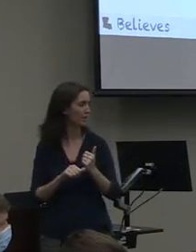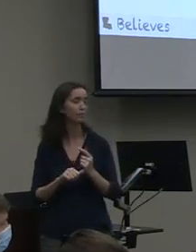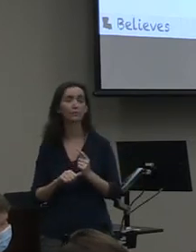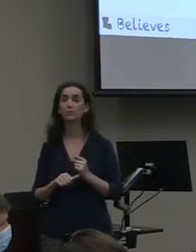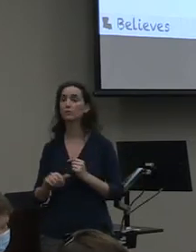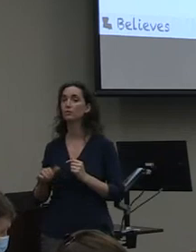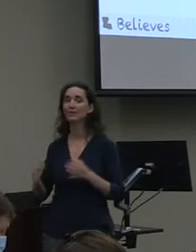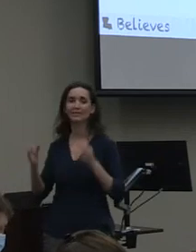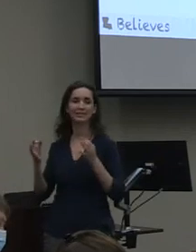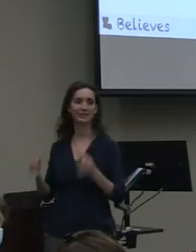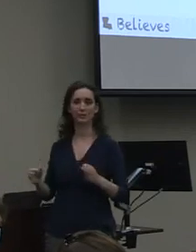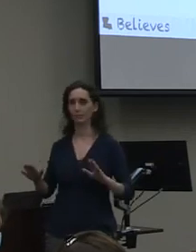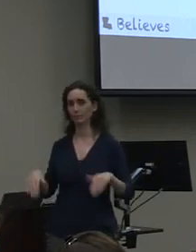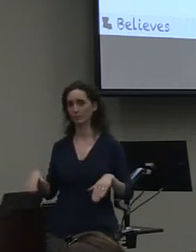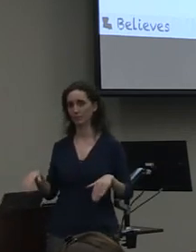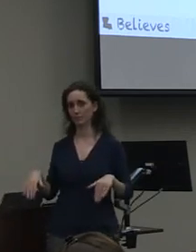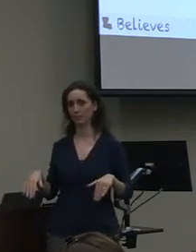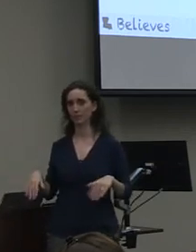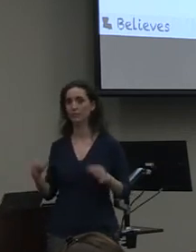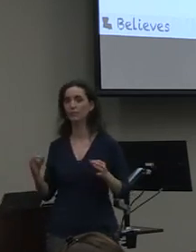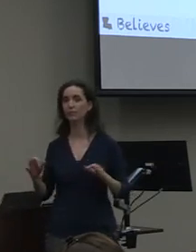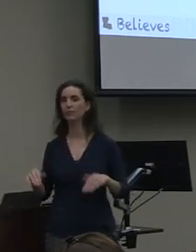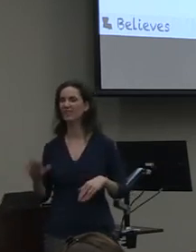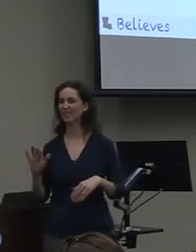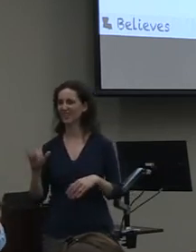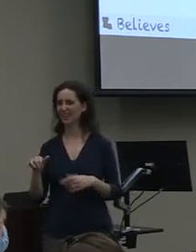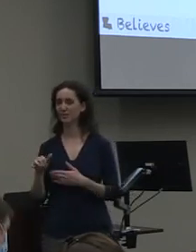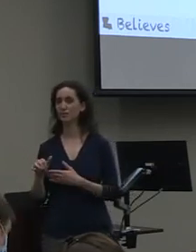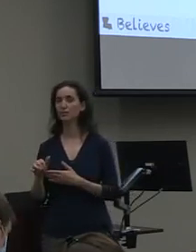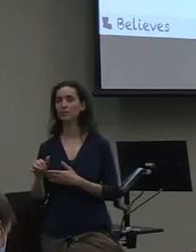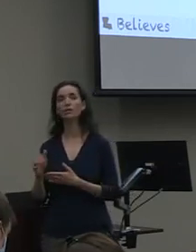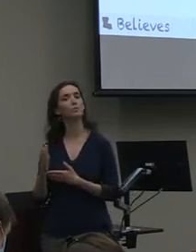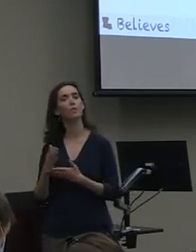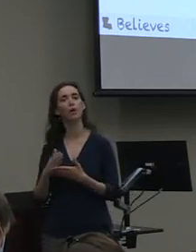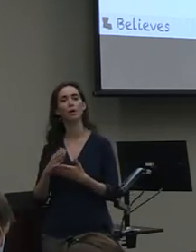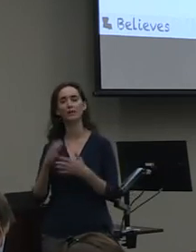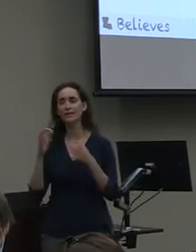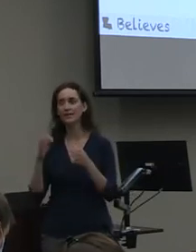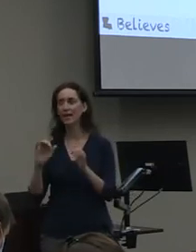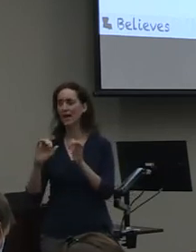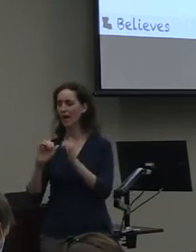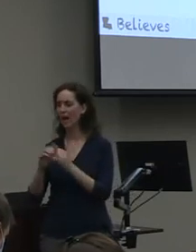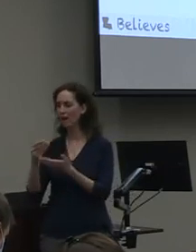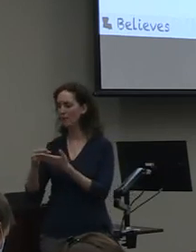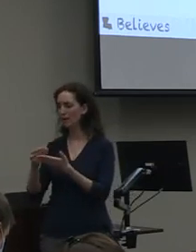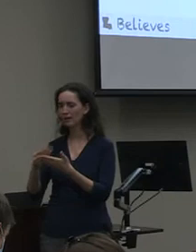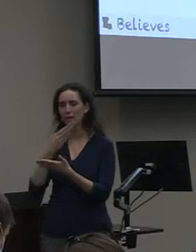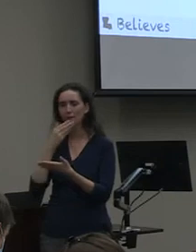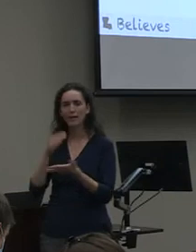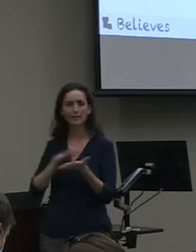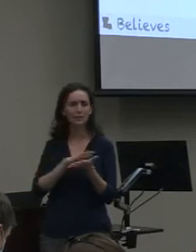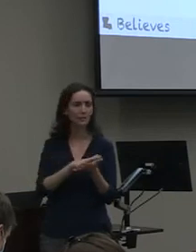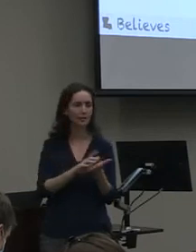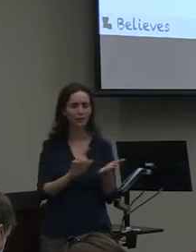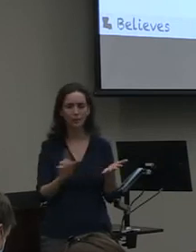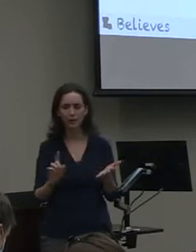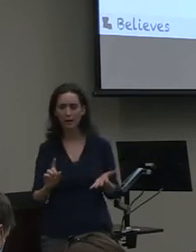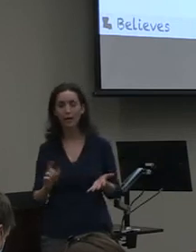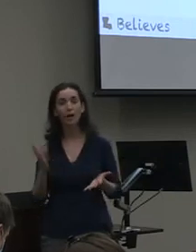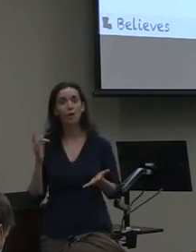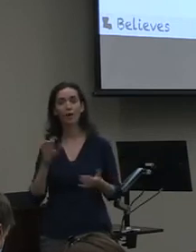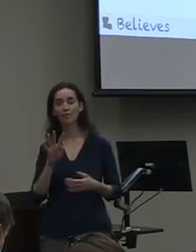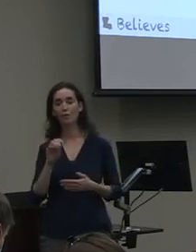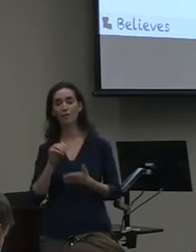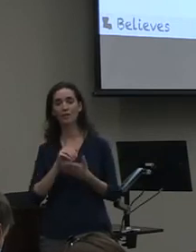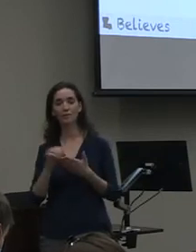has not been determined yet. That's part of determining how those funds could best be spent, since the